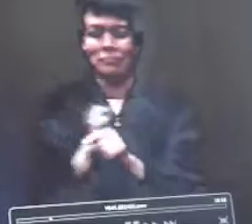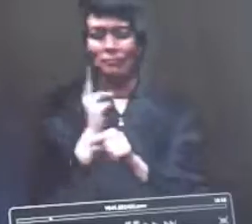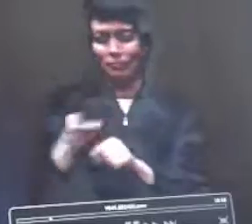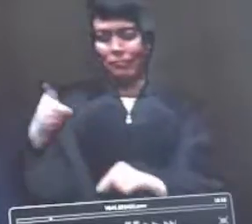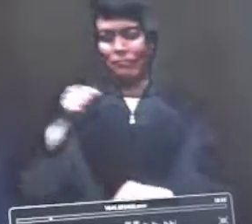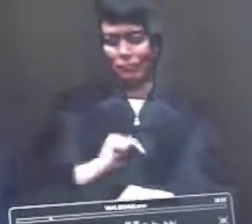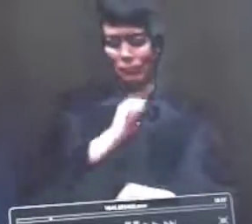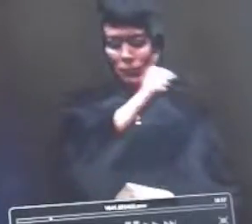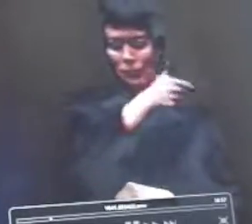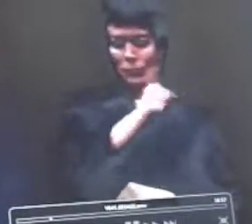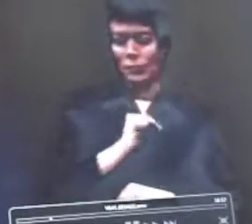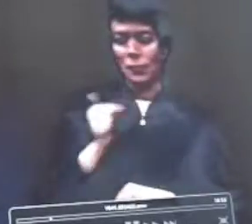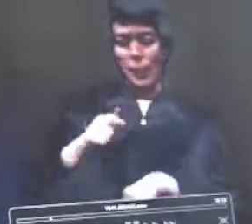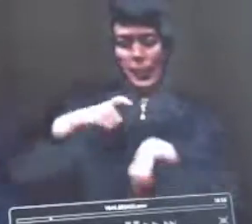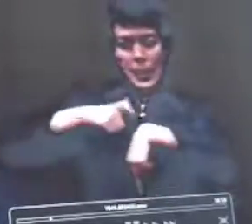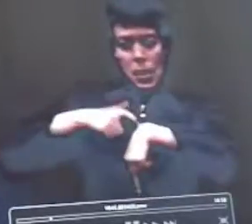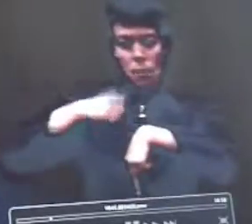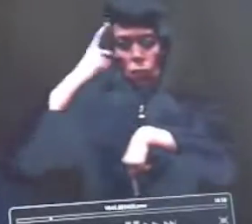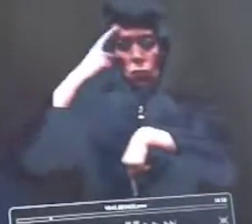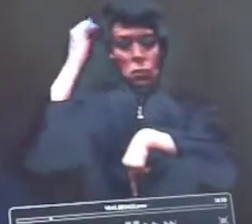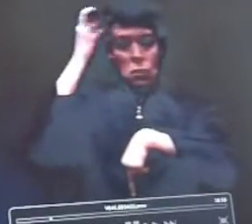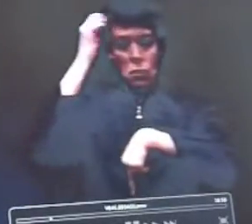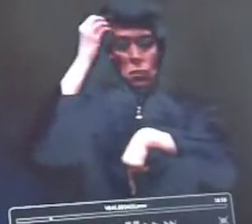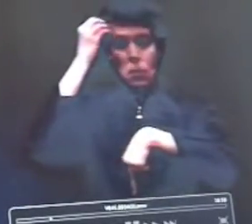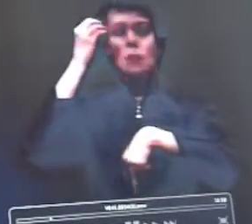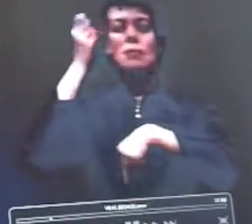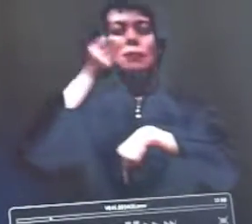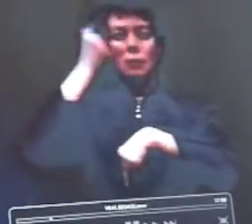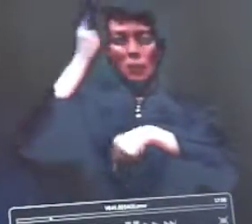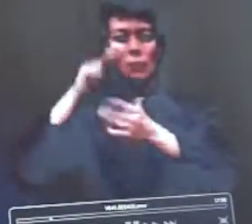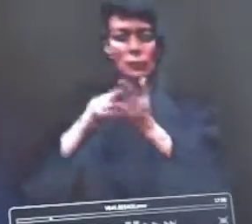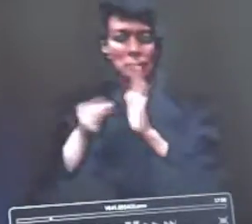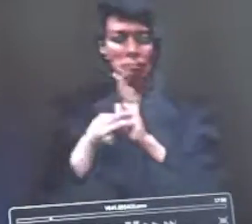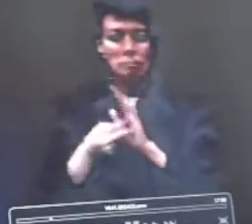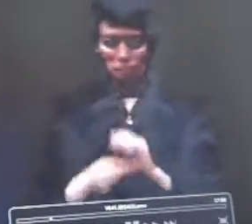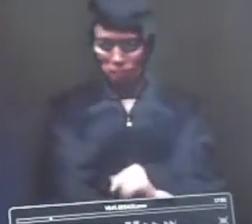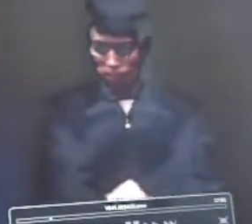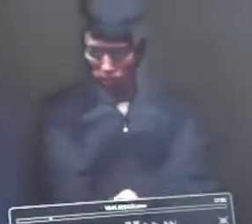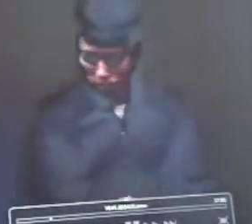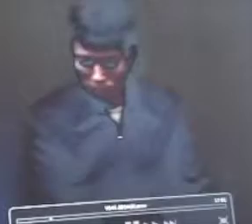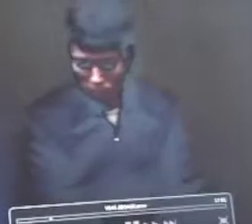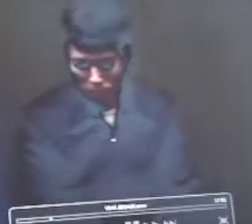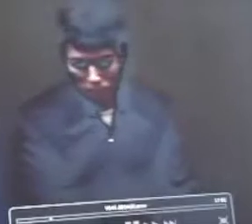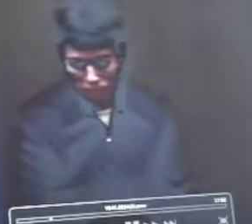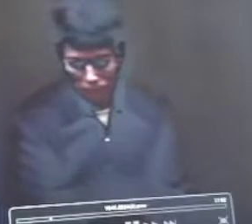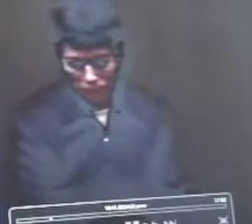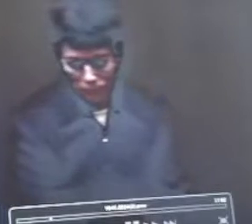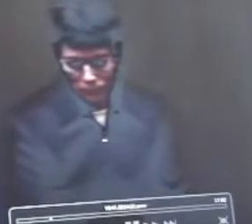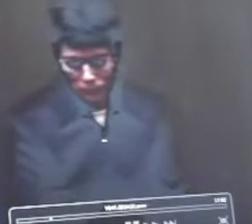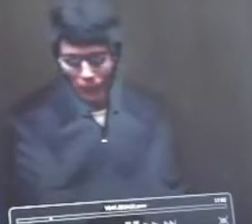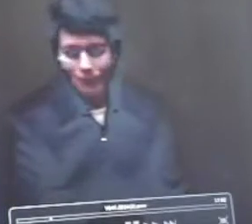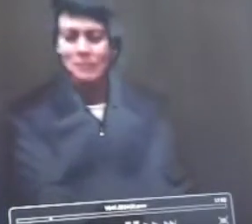situation is. That's a good time for consecutive interpreting. It gives you time to think and understand the situation.